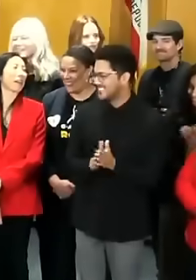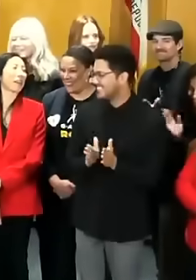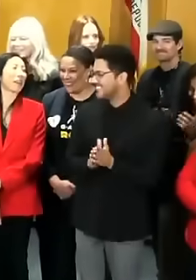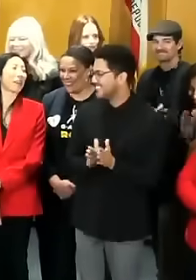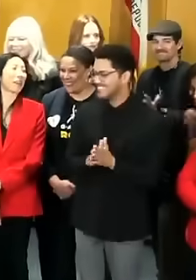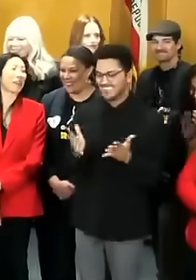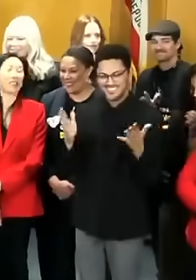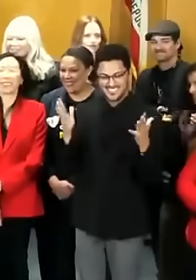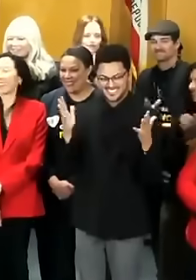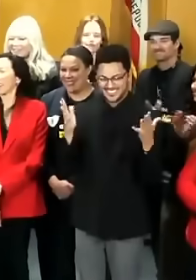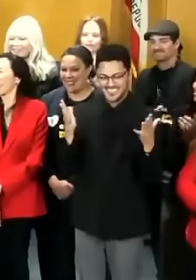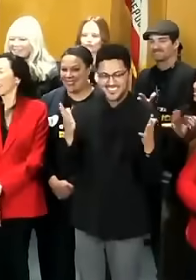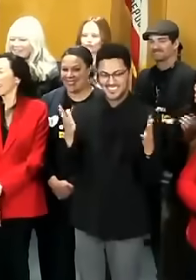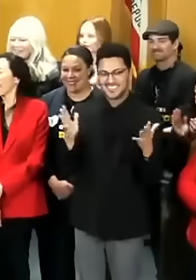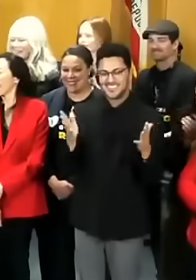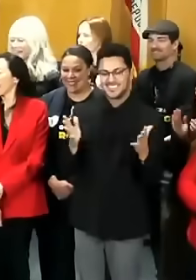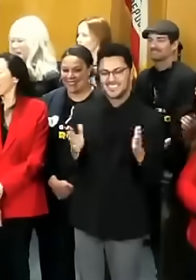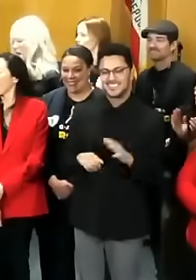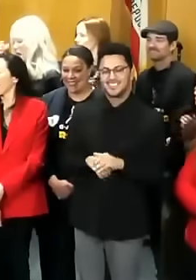The